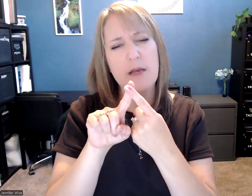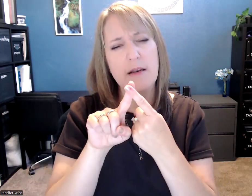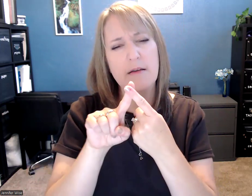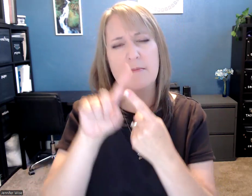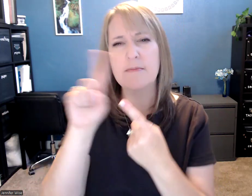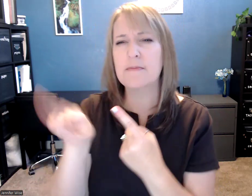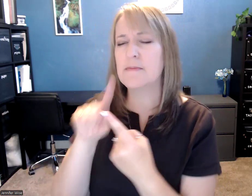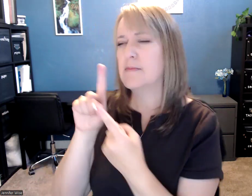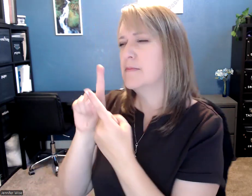When?